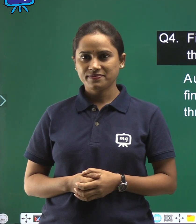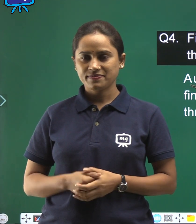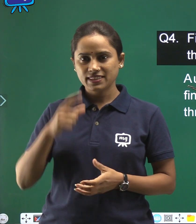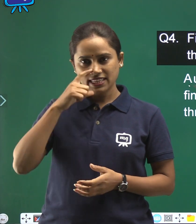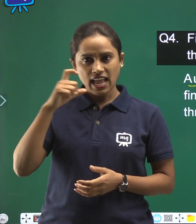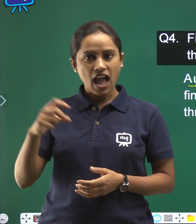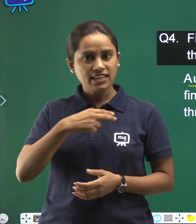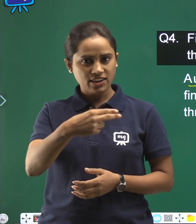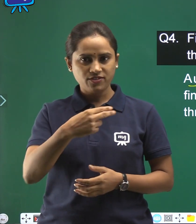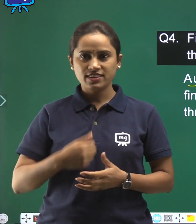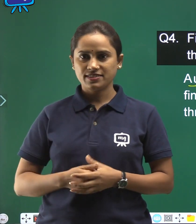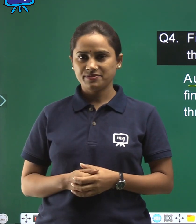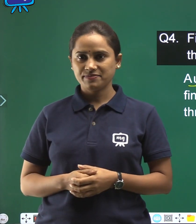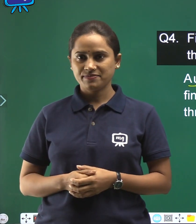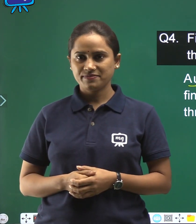Aunt Jennifer's